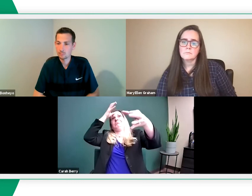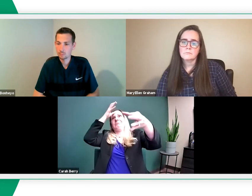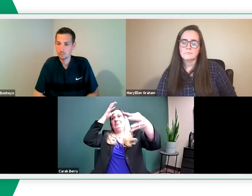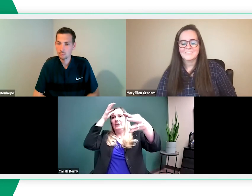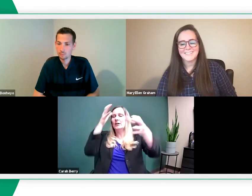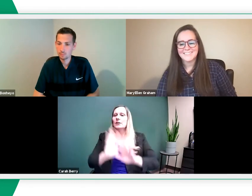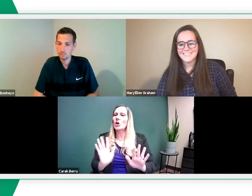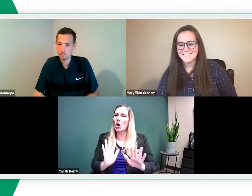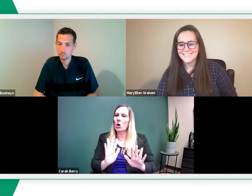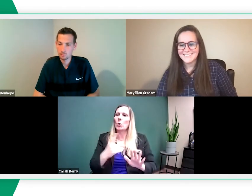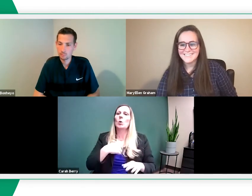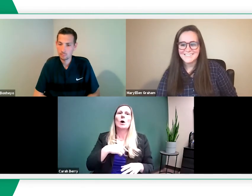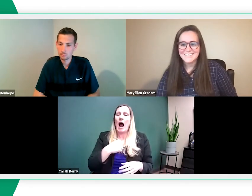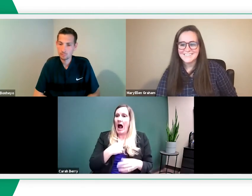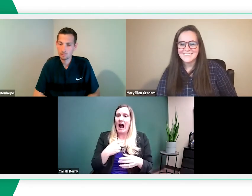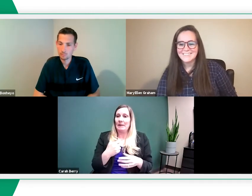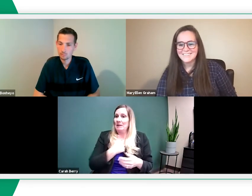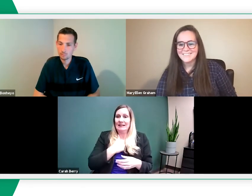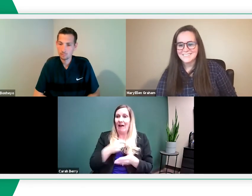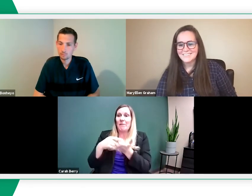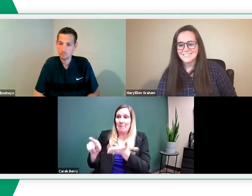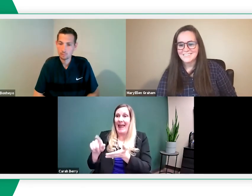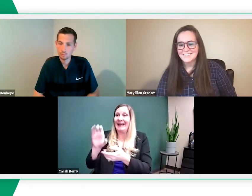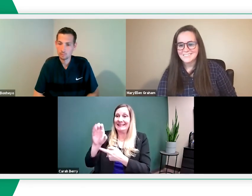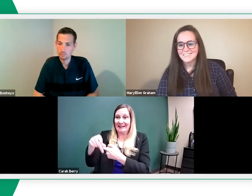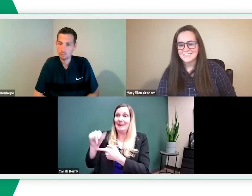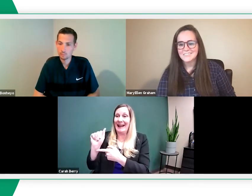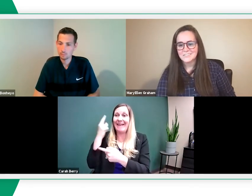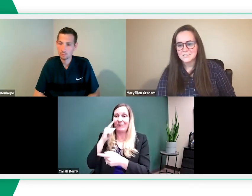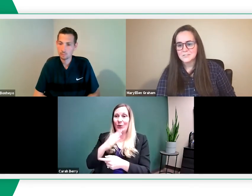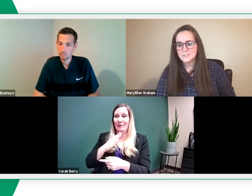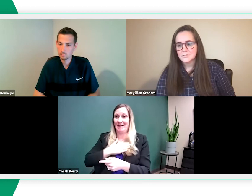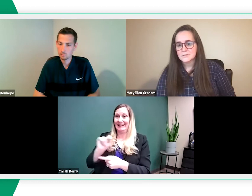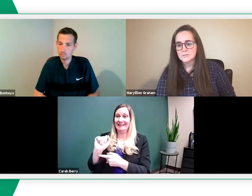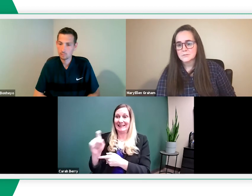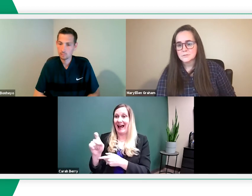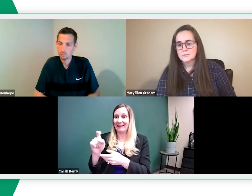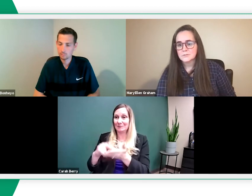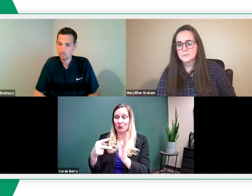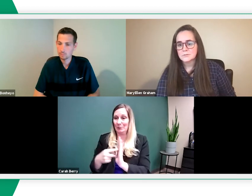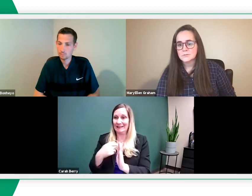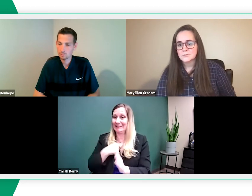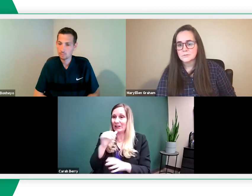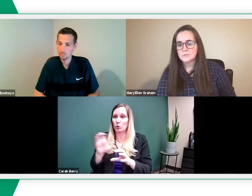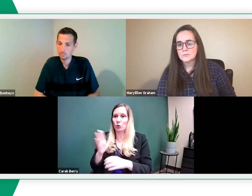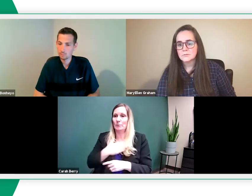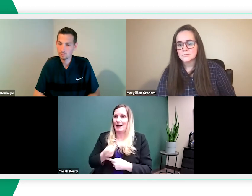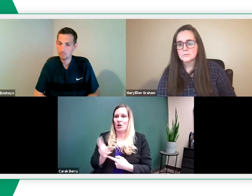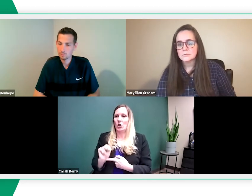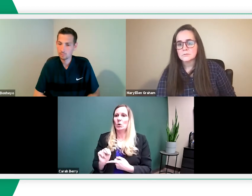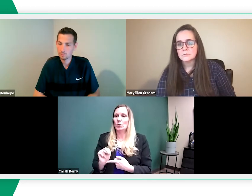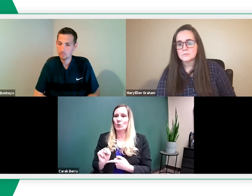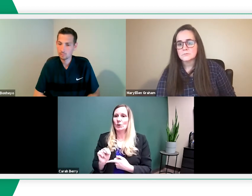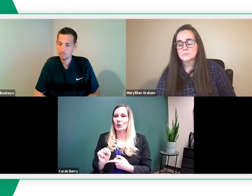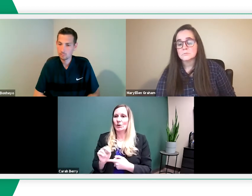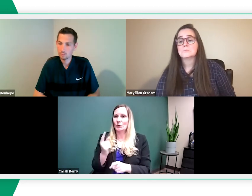You're not obviously not going to be expecting the students to know everything right off the bat. I mean, I myself pay a CPA for my taxes. I